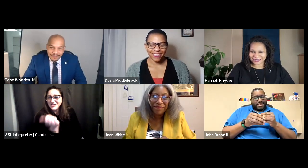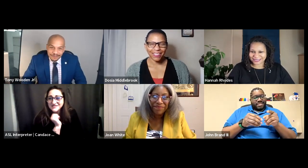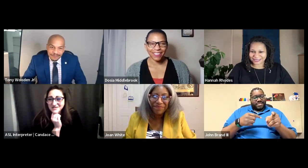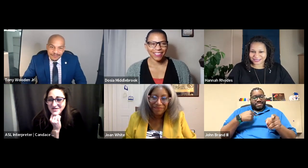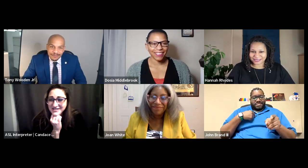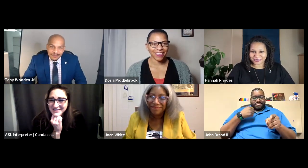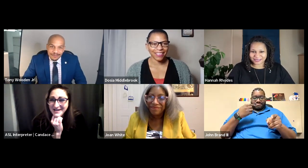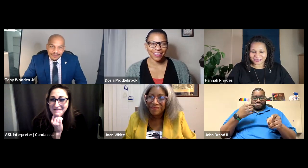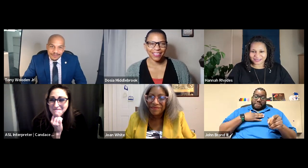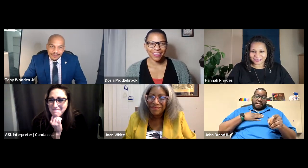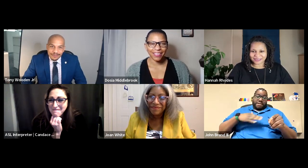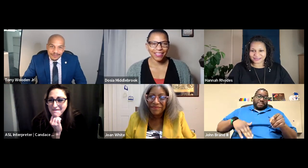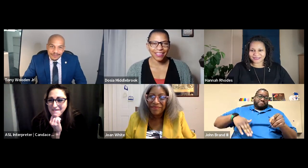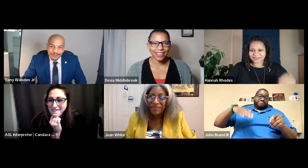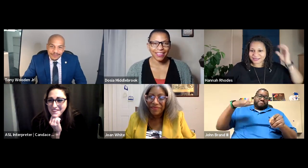you have something you wanted to say?